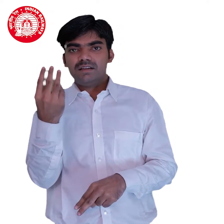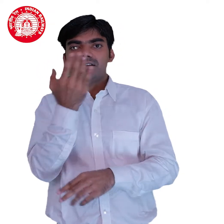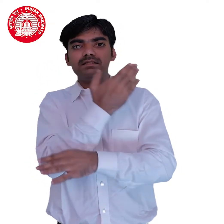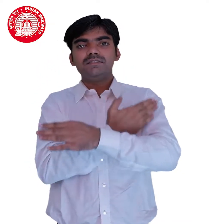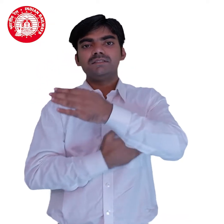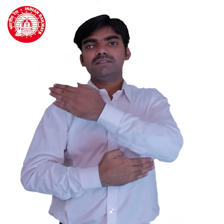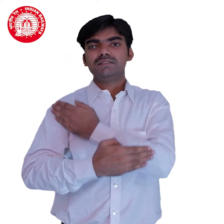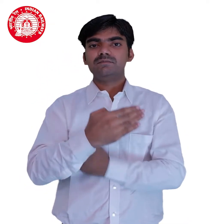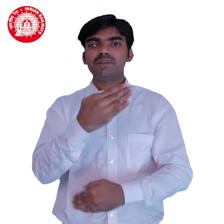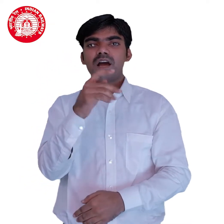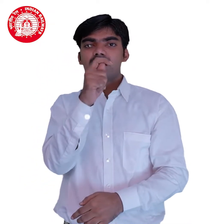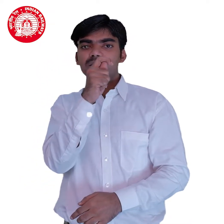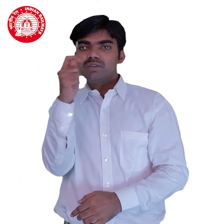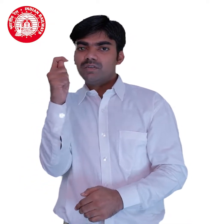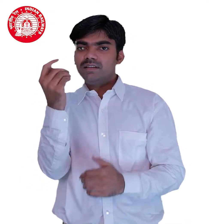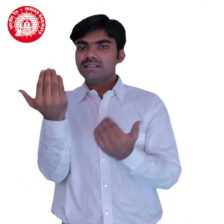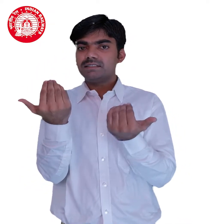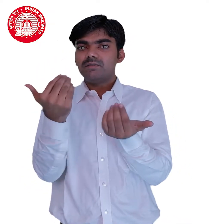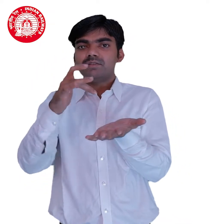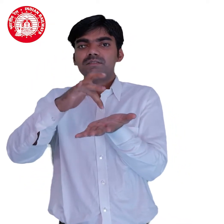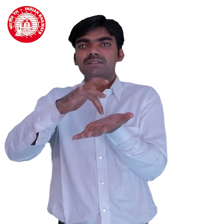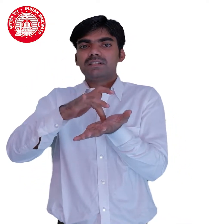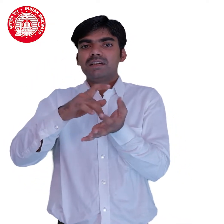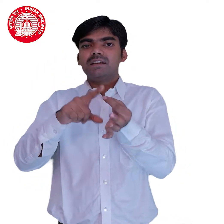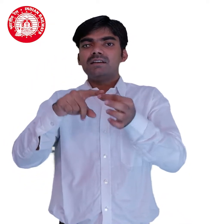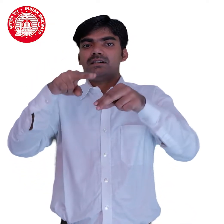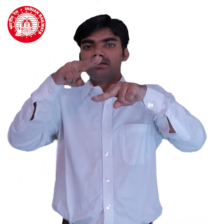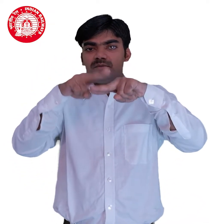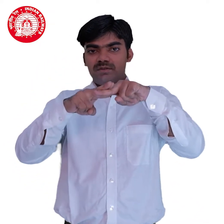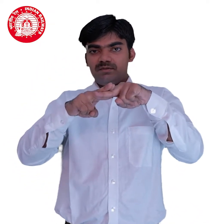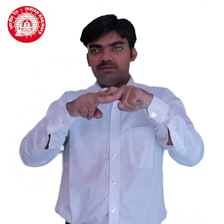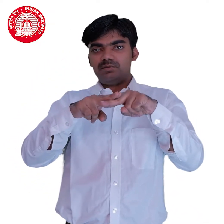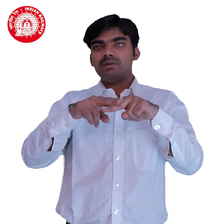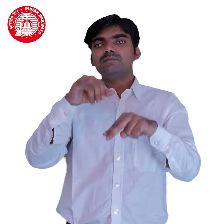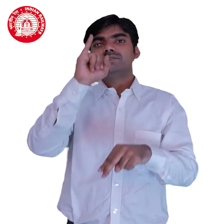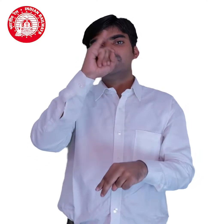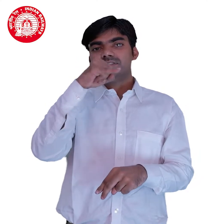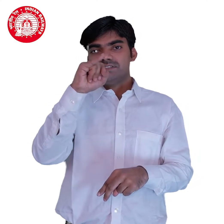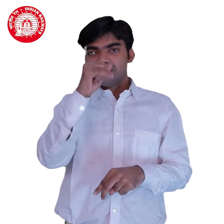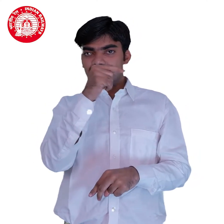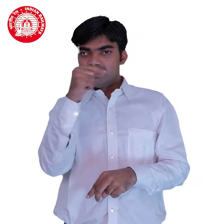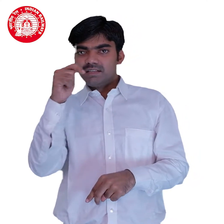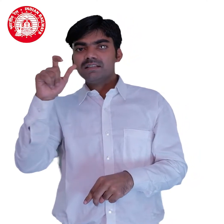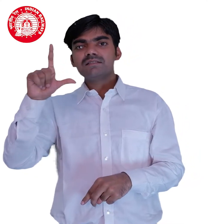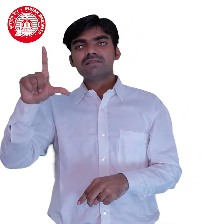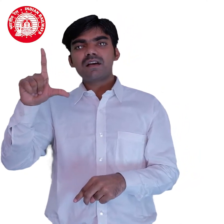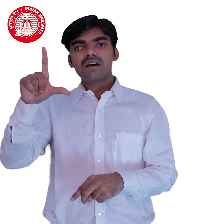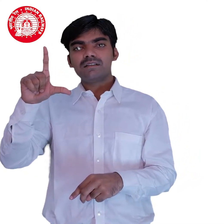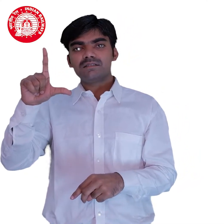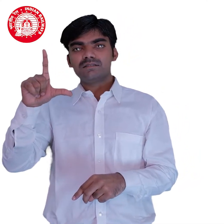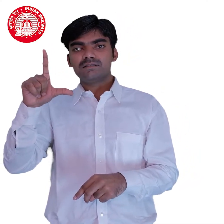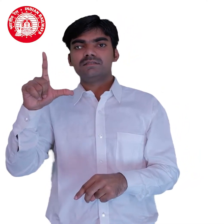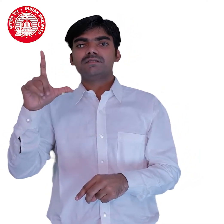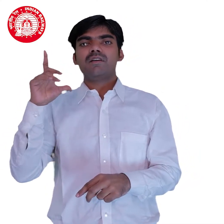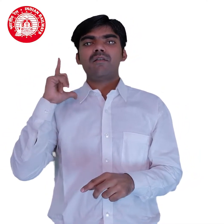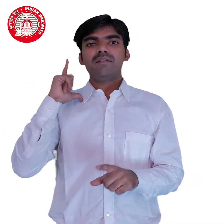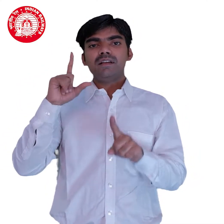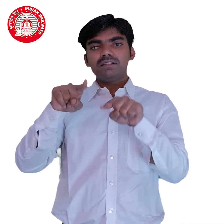and 7. The Divyang toilet is present at platform 6, 7 and inside the waiting